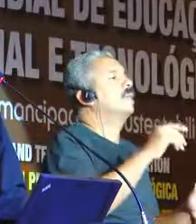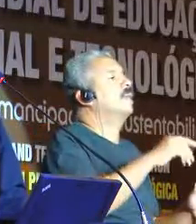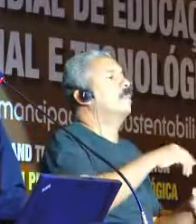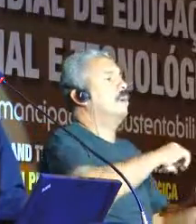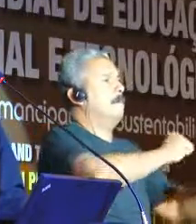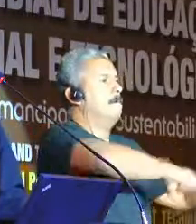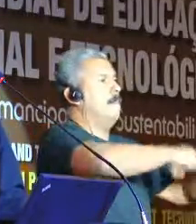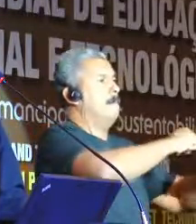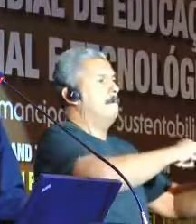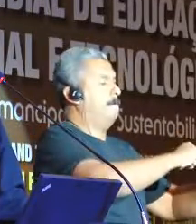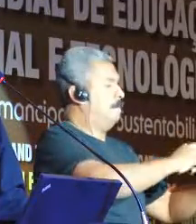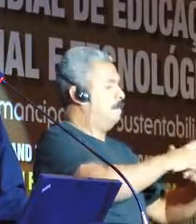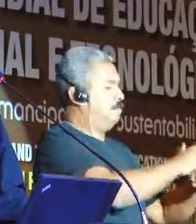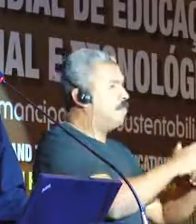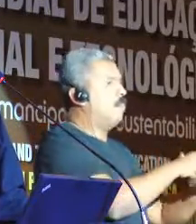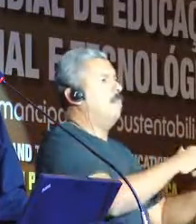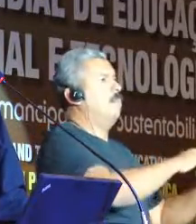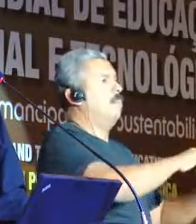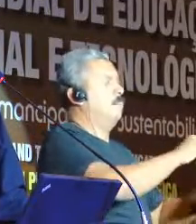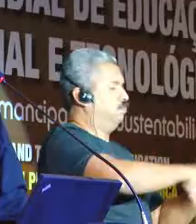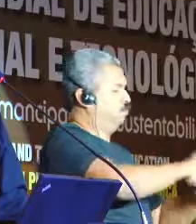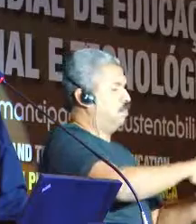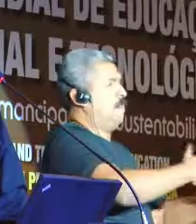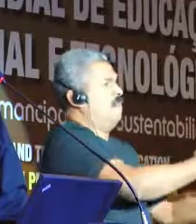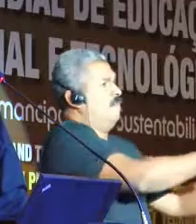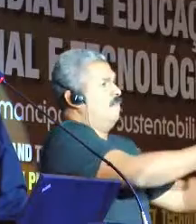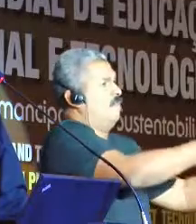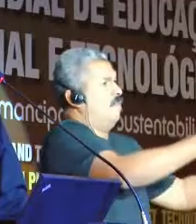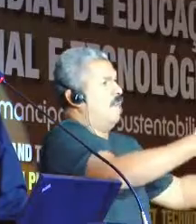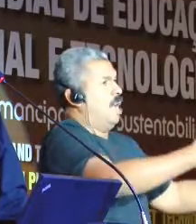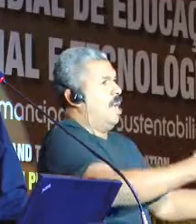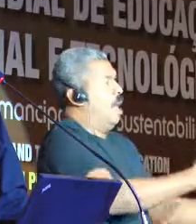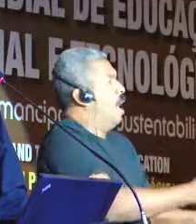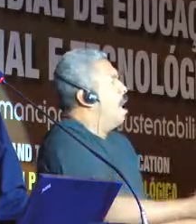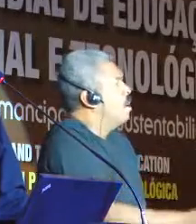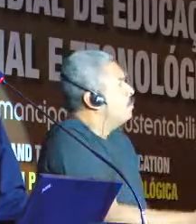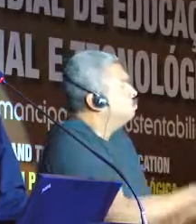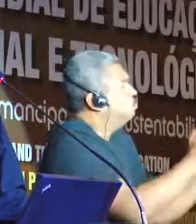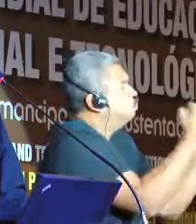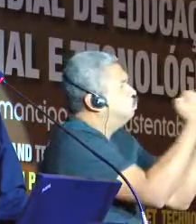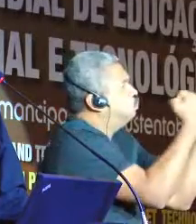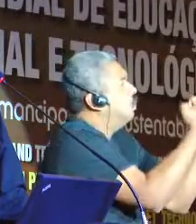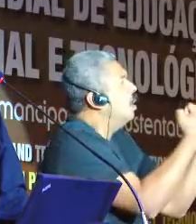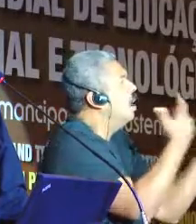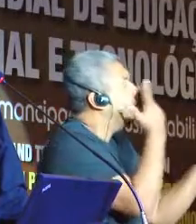So they created a concept known as Beowulf systems to create supercomputers.